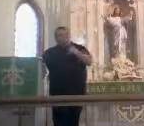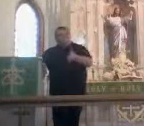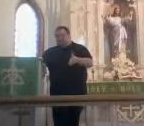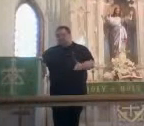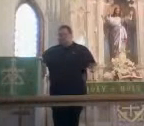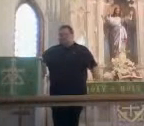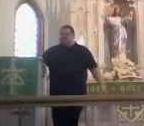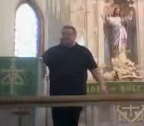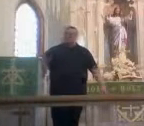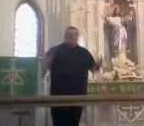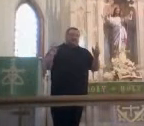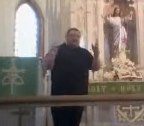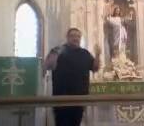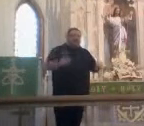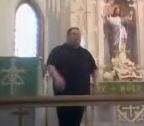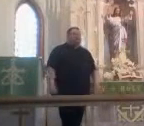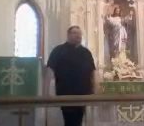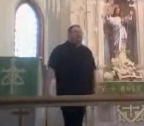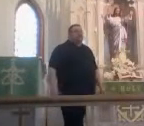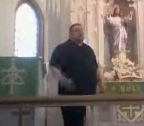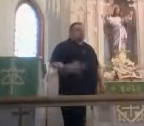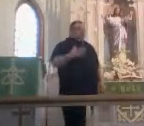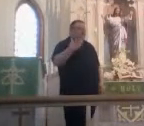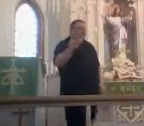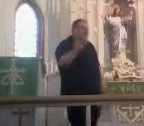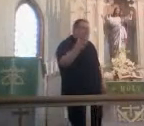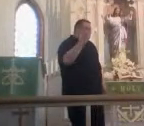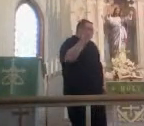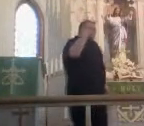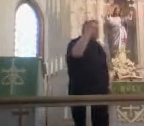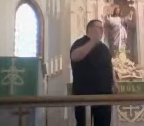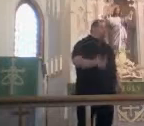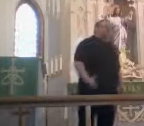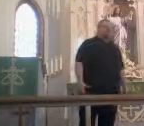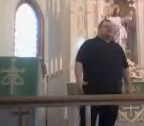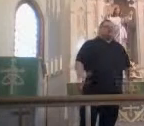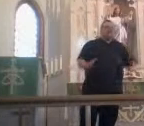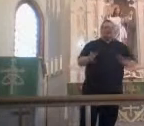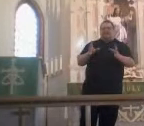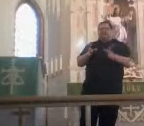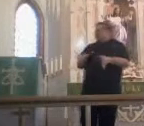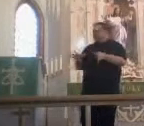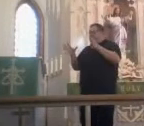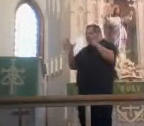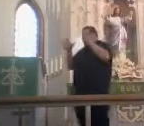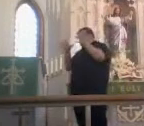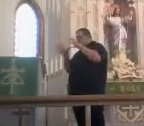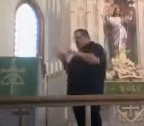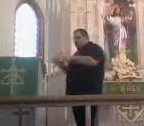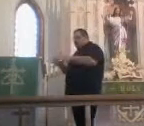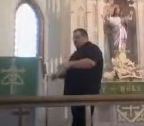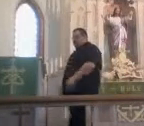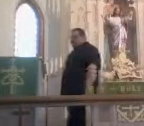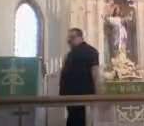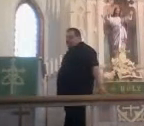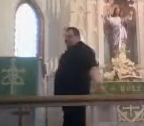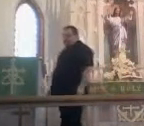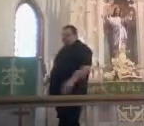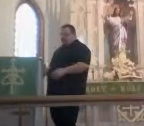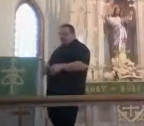We need to lay down, if you will, and give our hearts, give our minds to the Lord, and let him minister to them. Let them be clear and